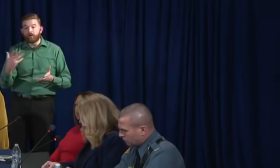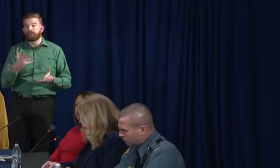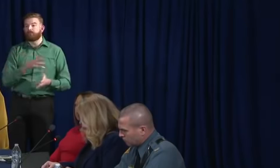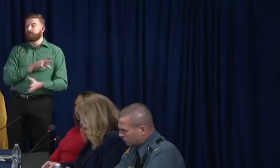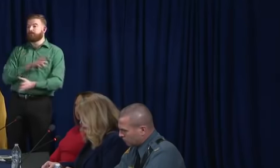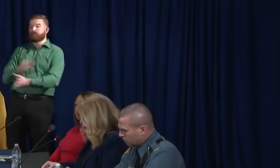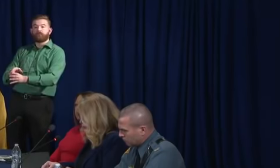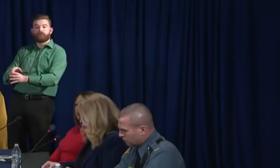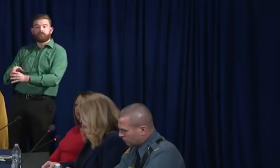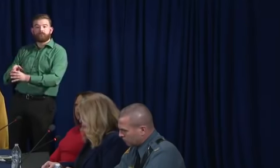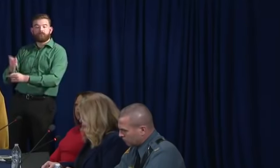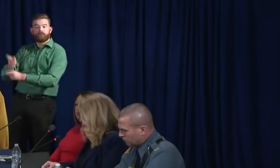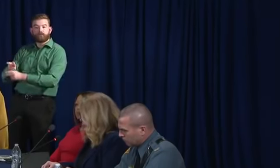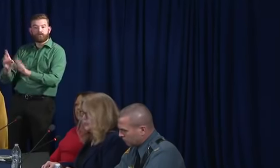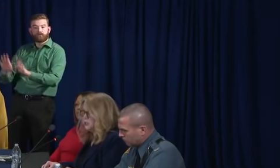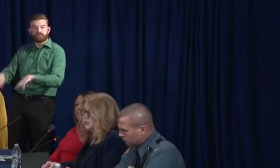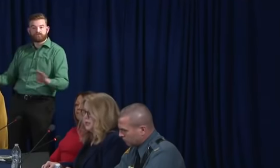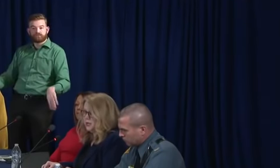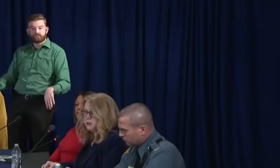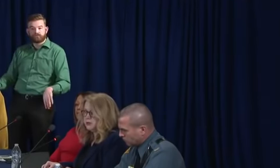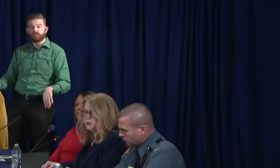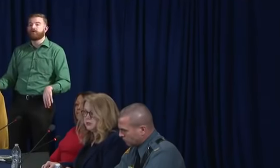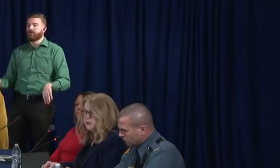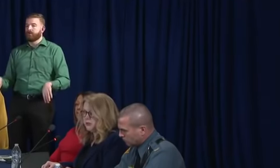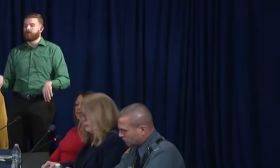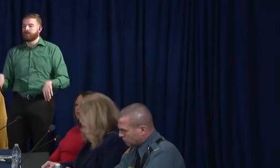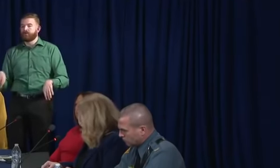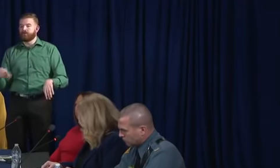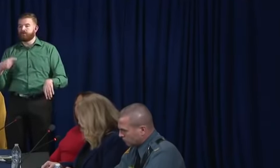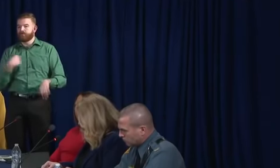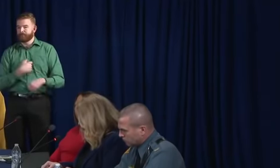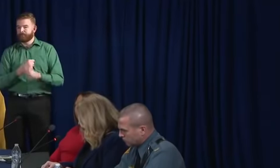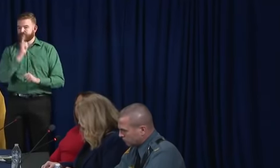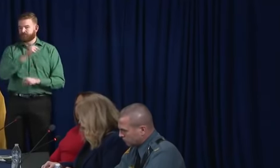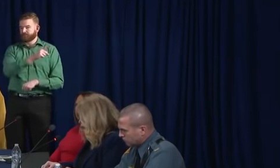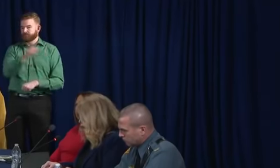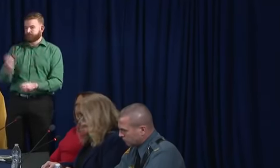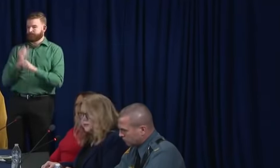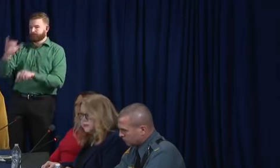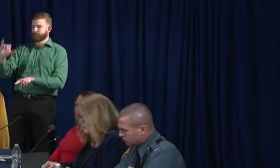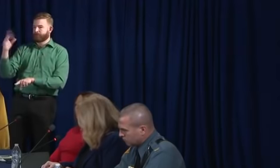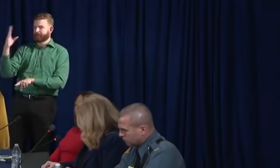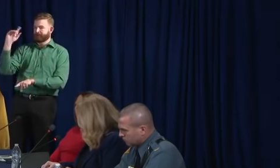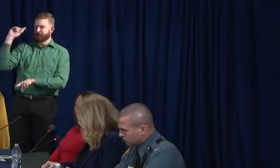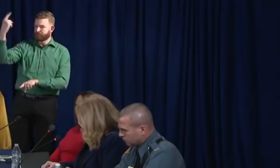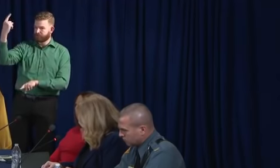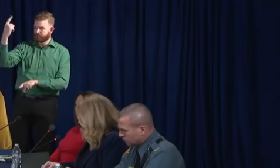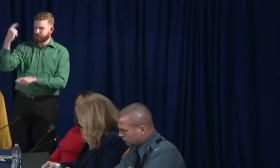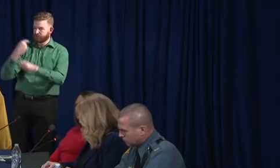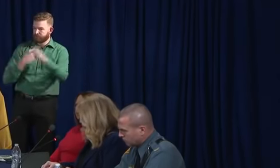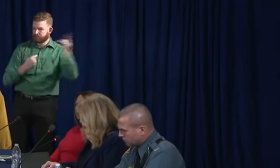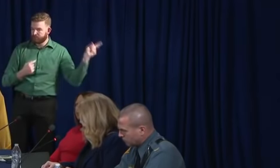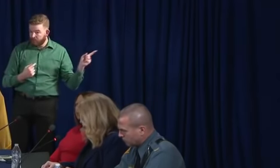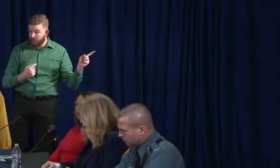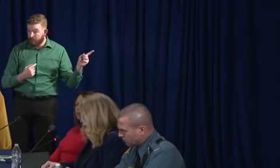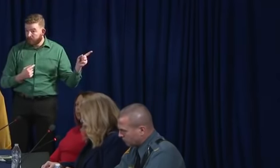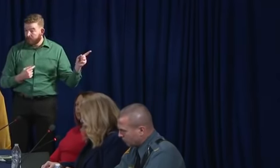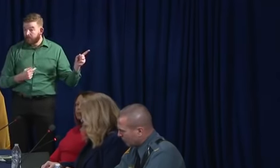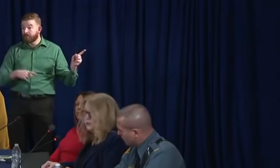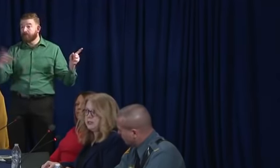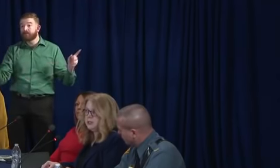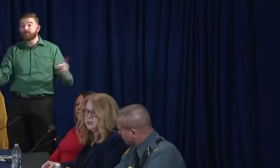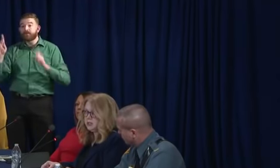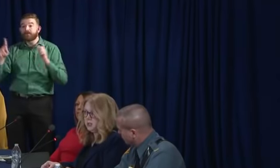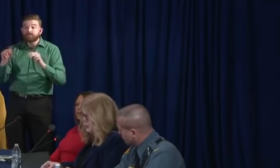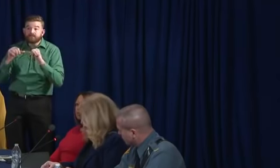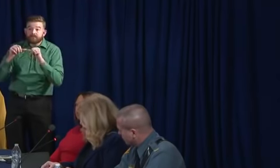who are able to serve critical needs at this challenging time are doing very important work. We're grateful to them every day for the work they do, but never